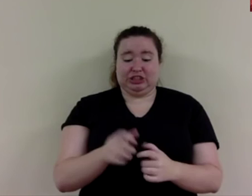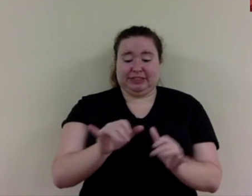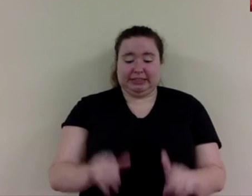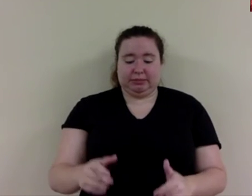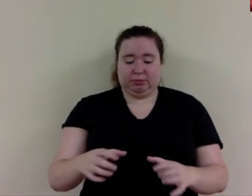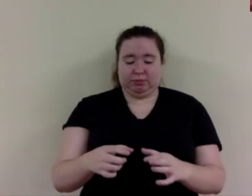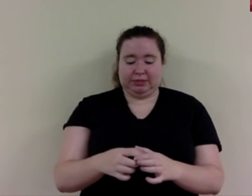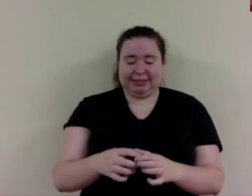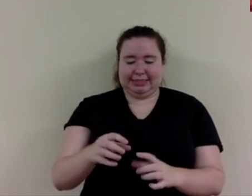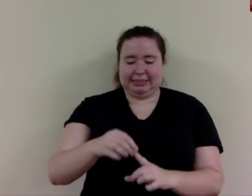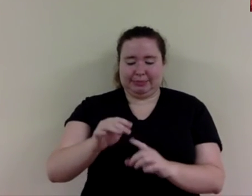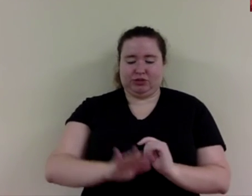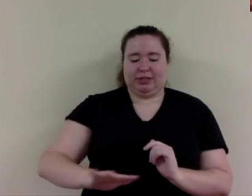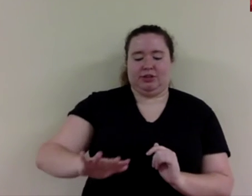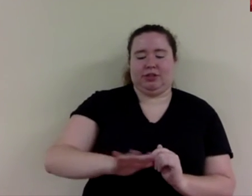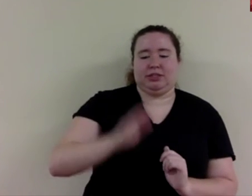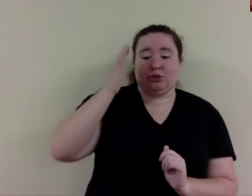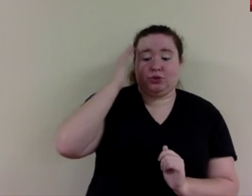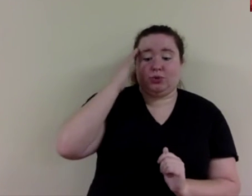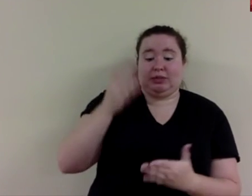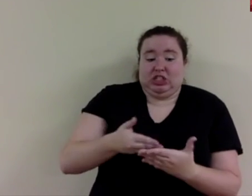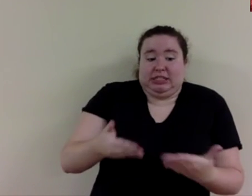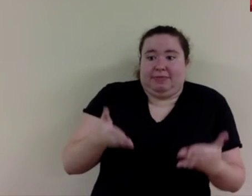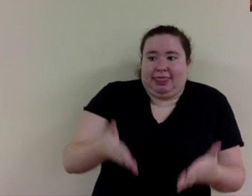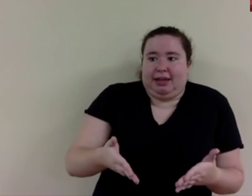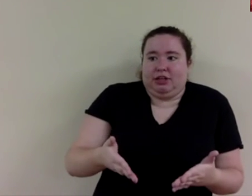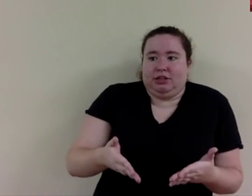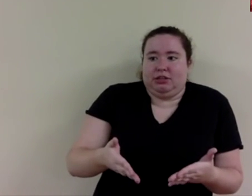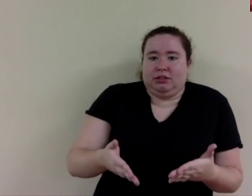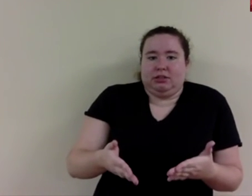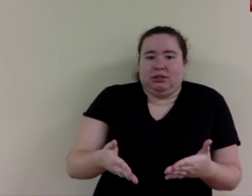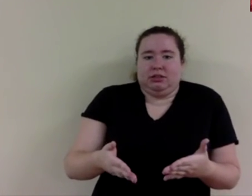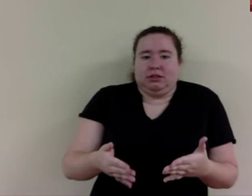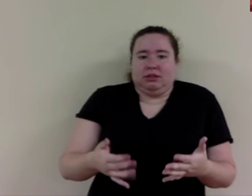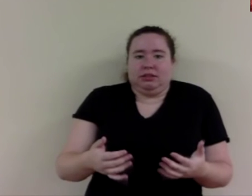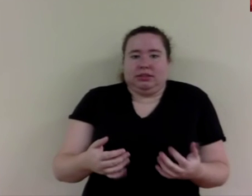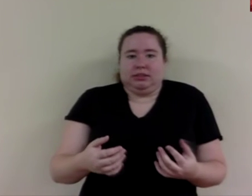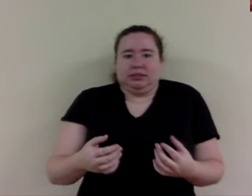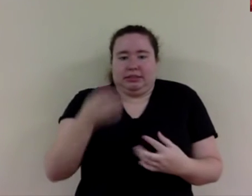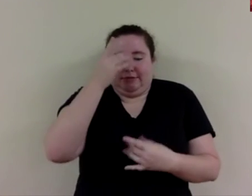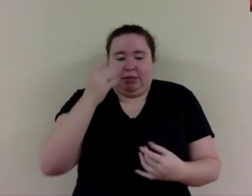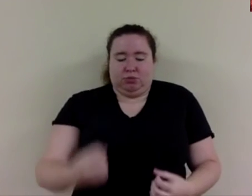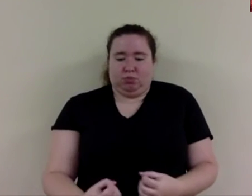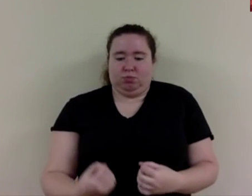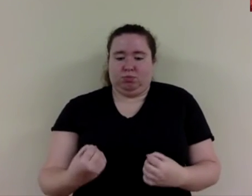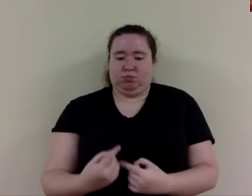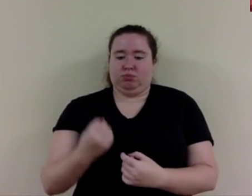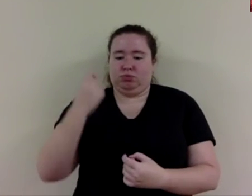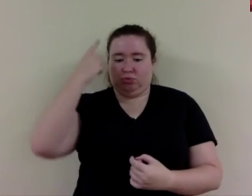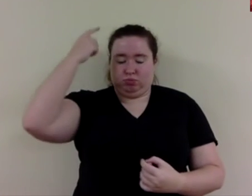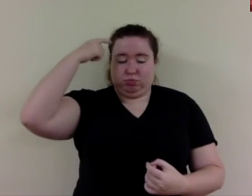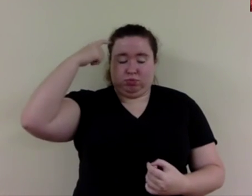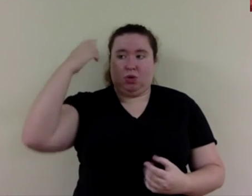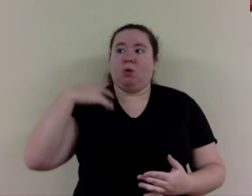rectum can detect increased presence of feces or increased stretch in the walls. Information will be sent to your brain, and you will